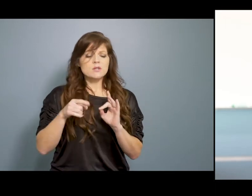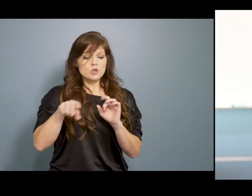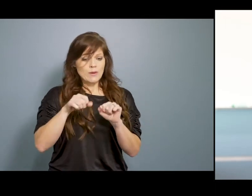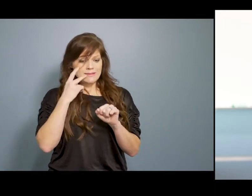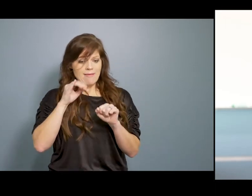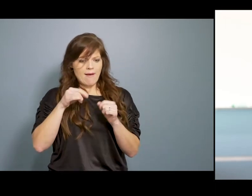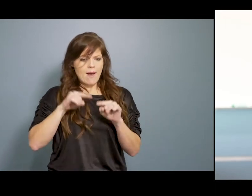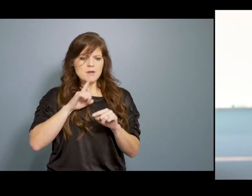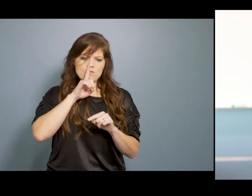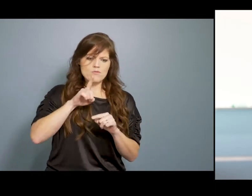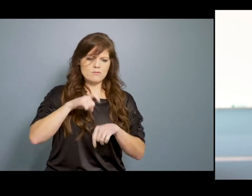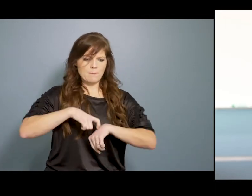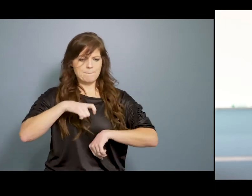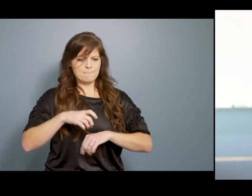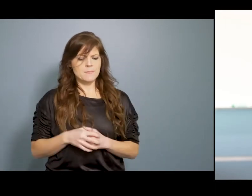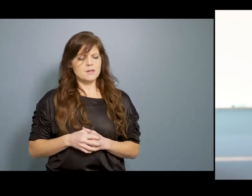real time.